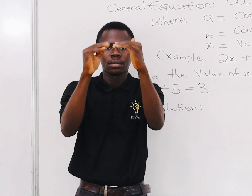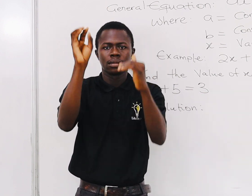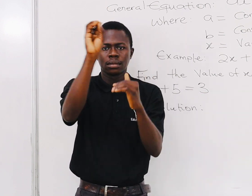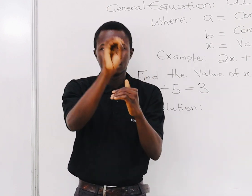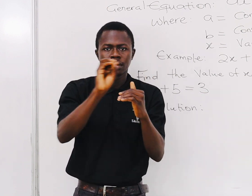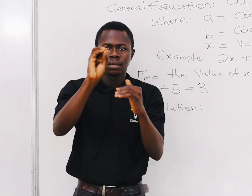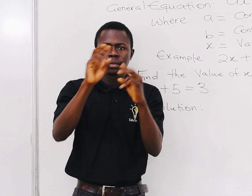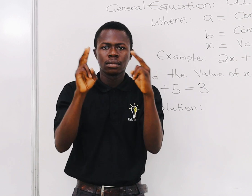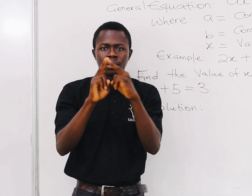equals 0.